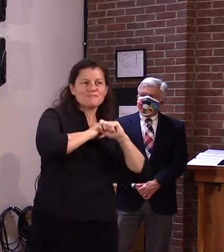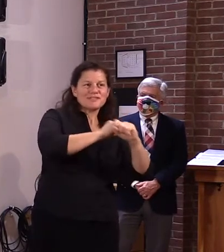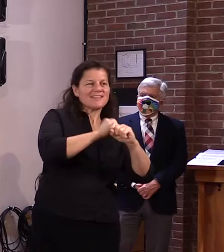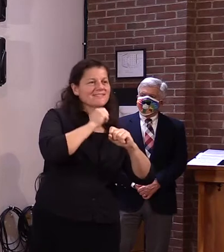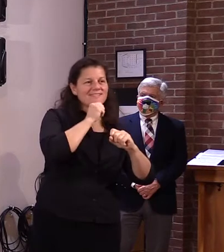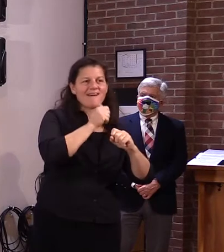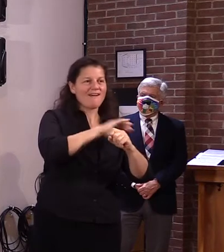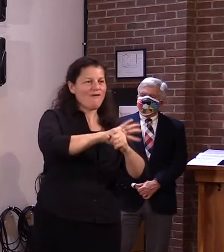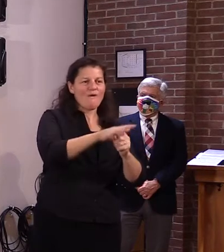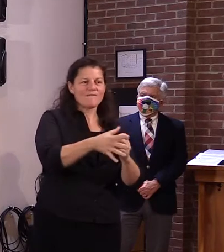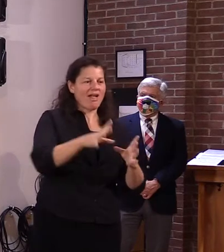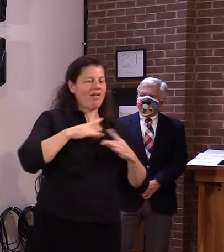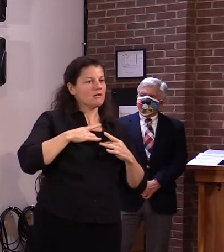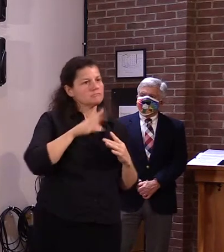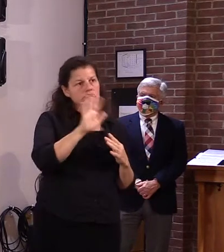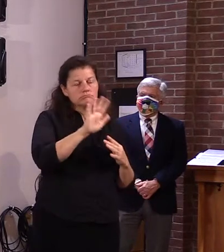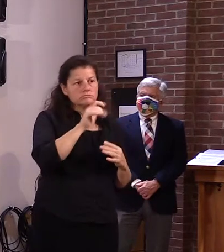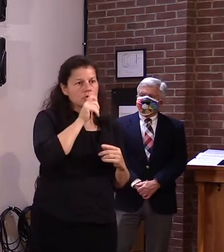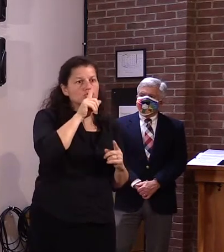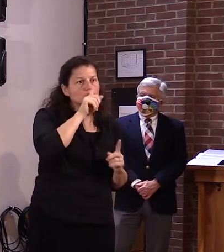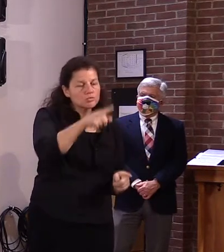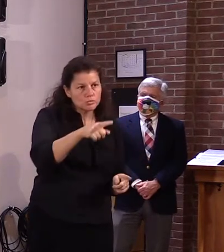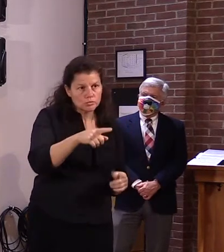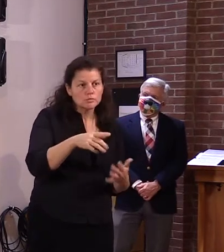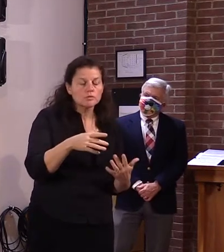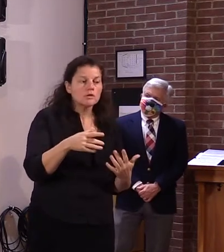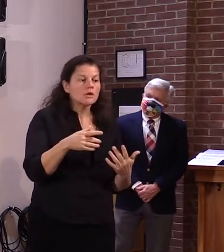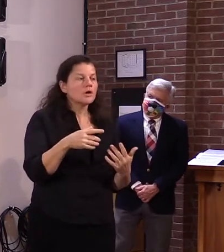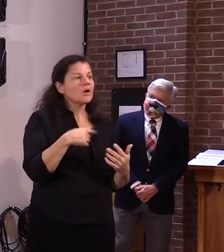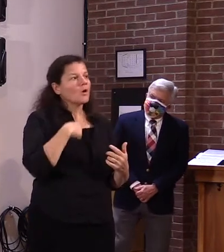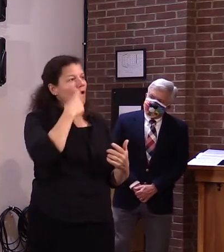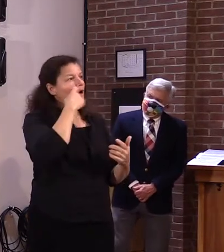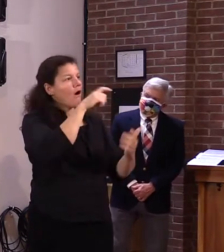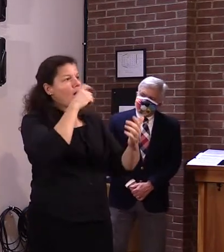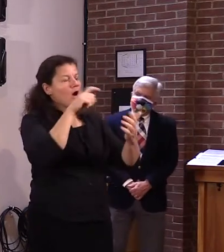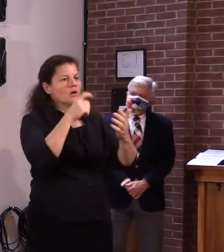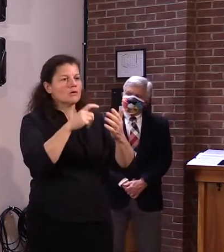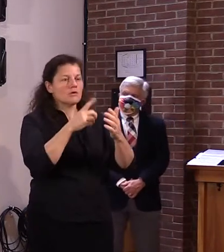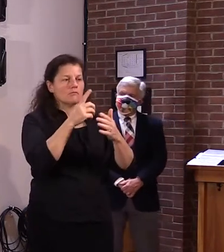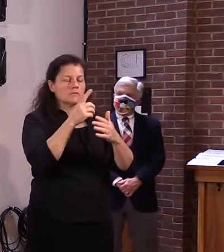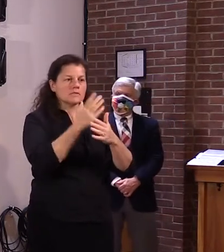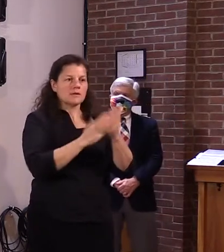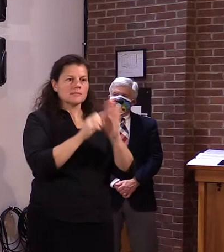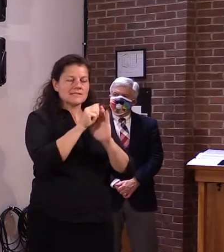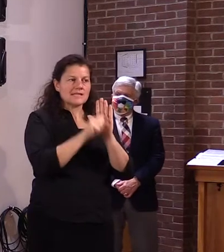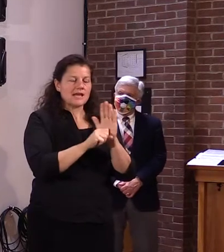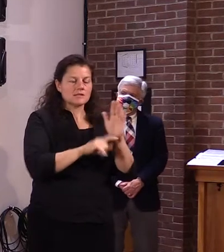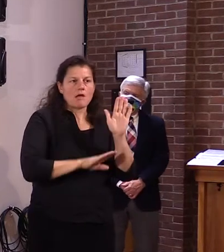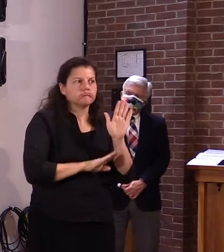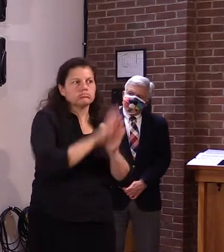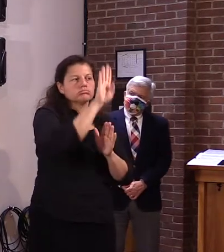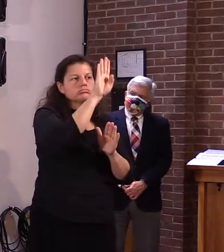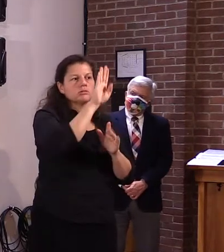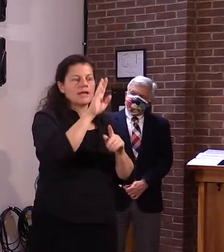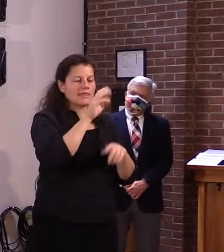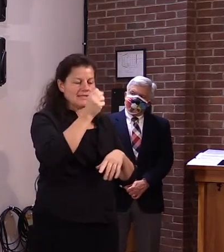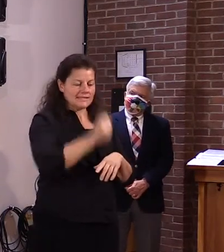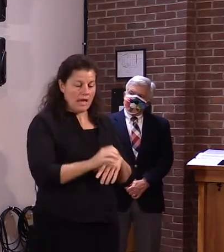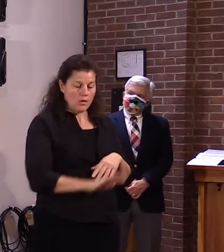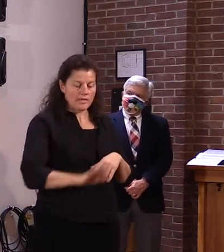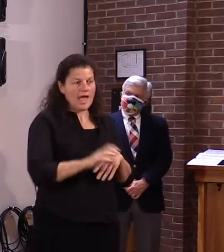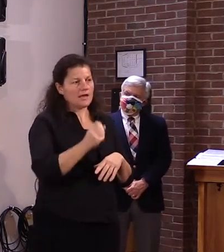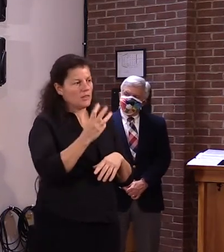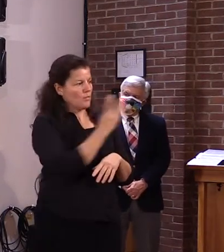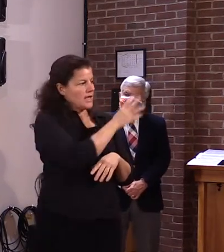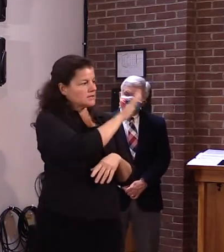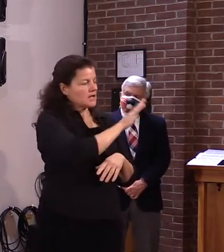COVID. And most of the surge activity that occurred in the South and the West was not huge